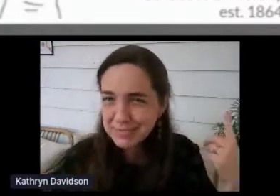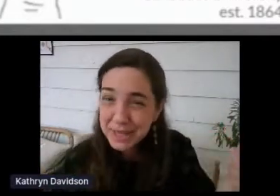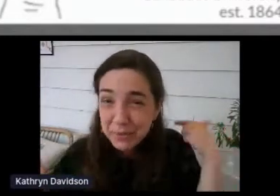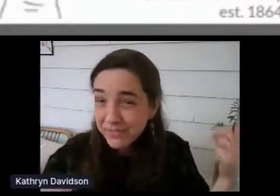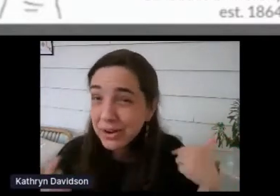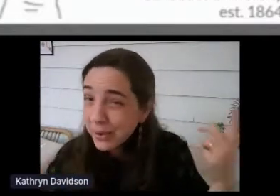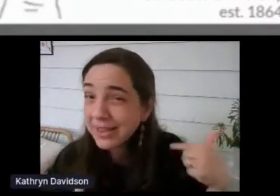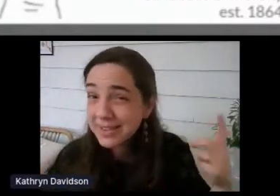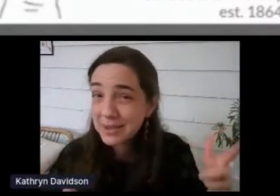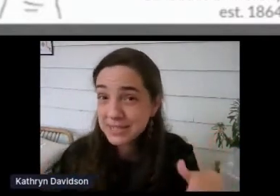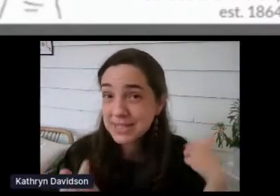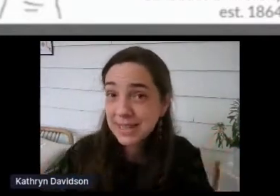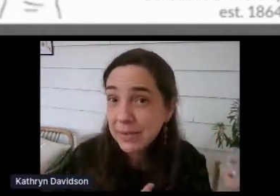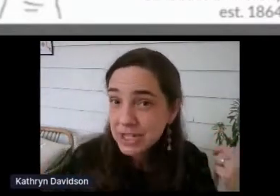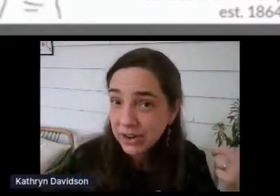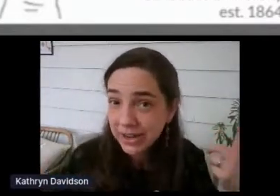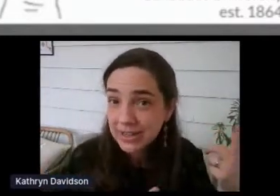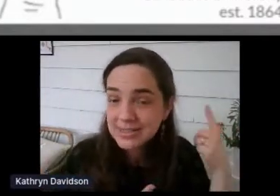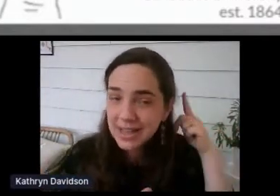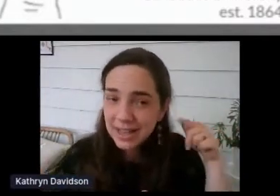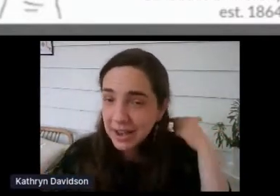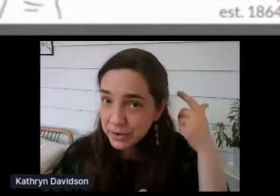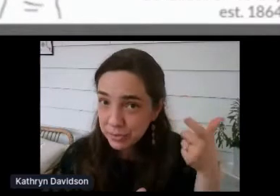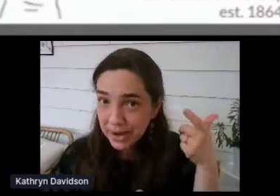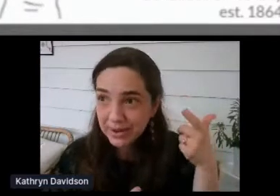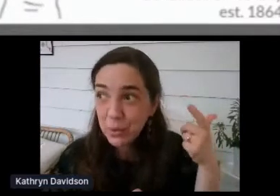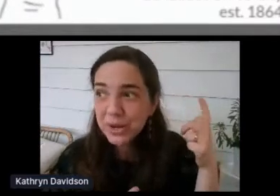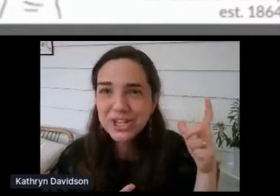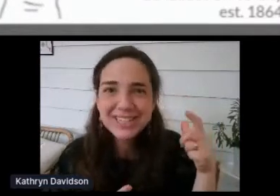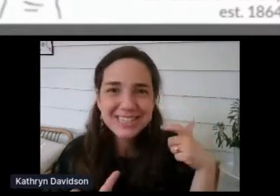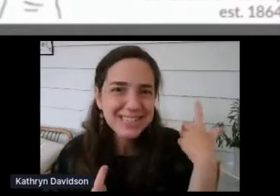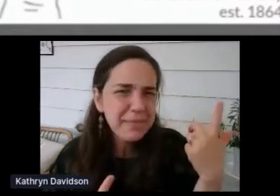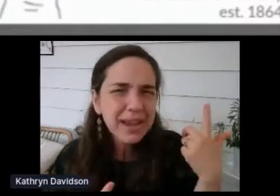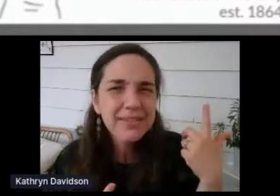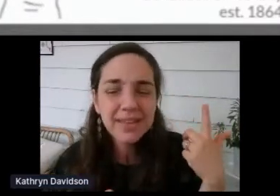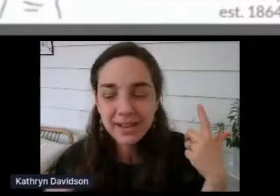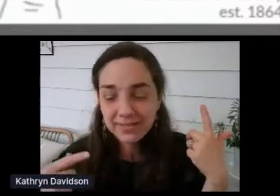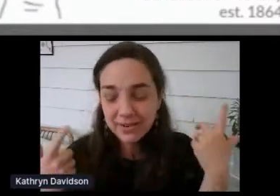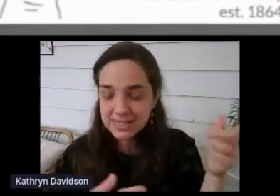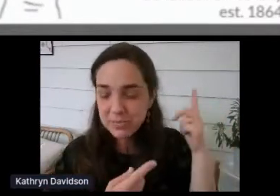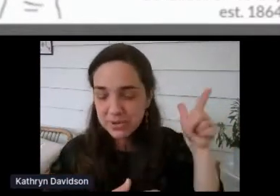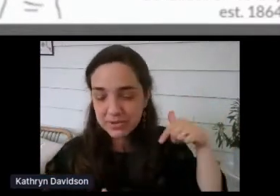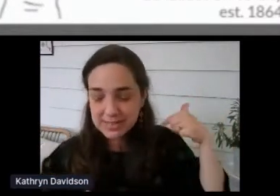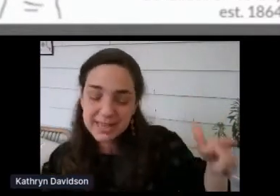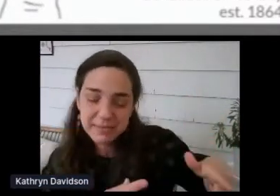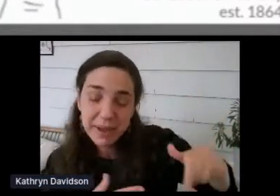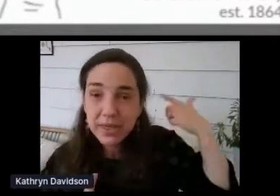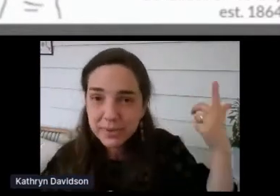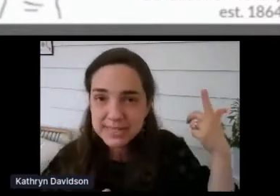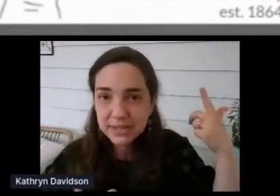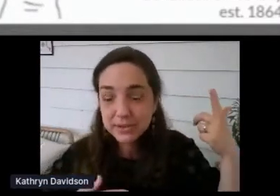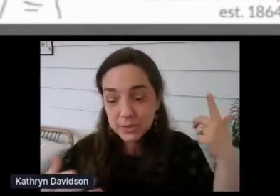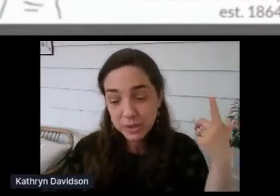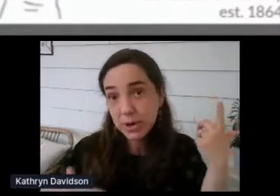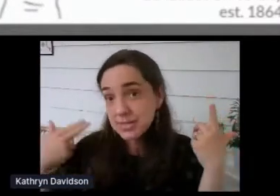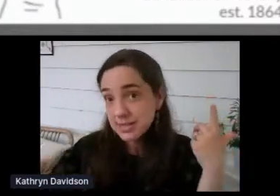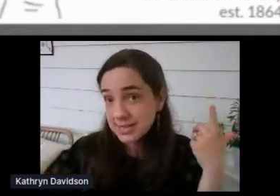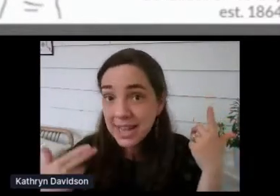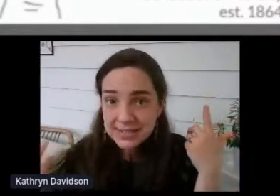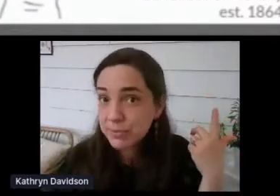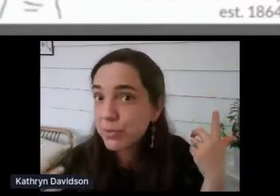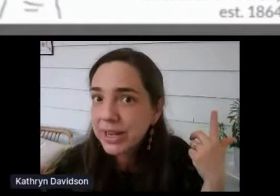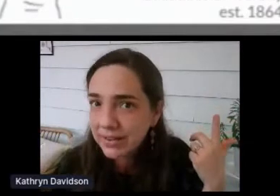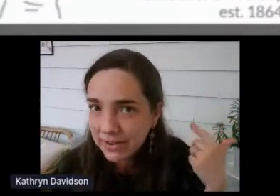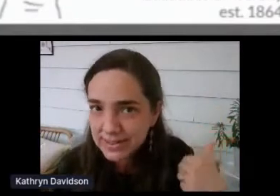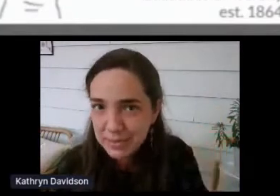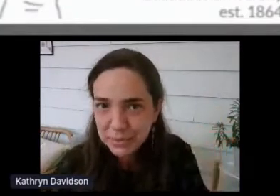cortex, but then very quickly this goes to the language areas of your brain, which is the same kind of thing, for example, the same pathways that you use when you're processing